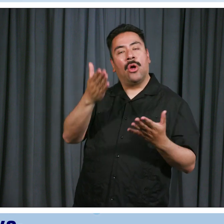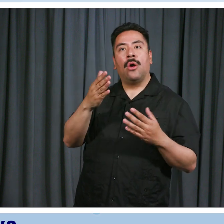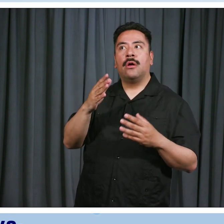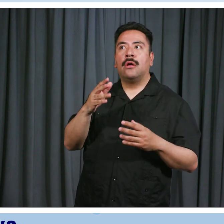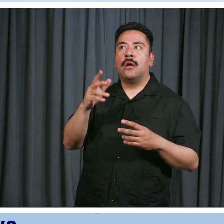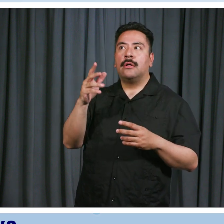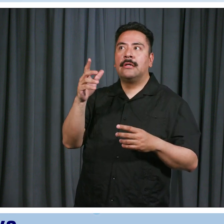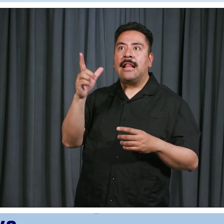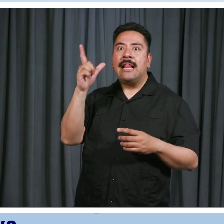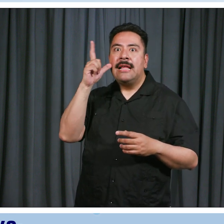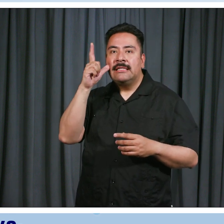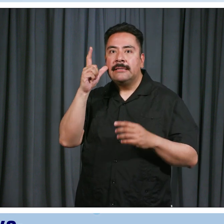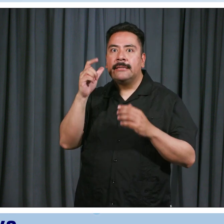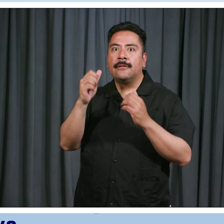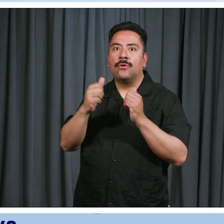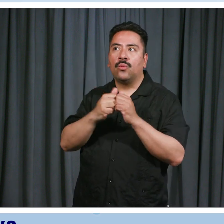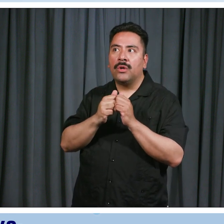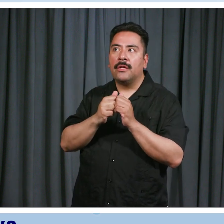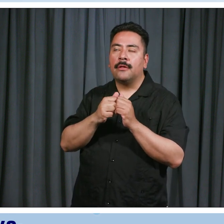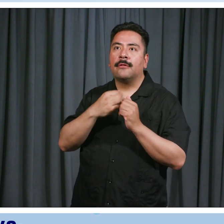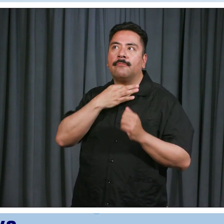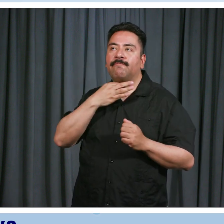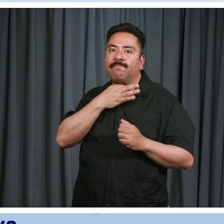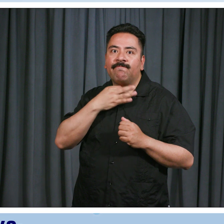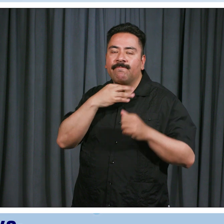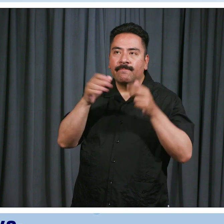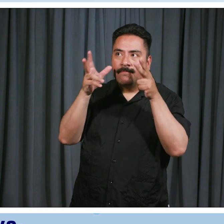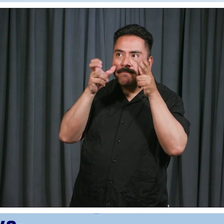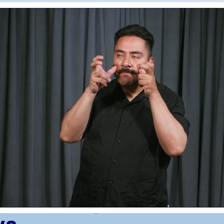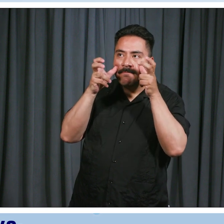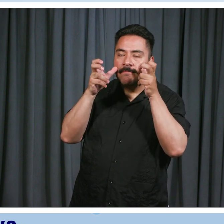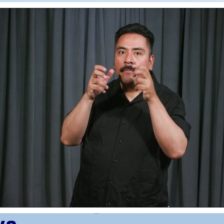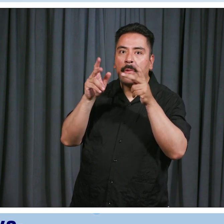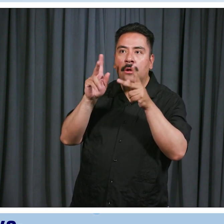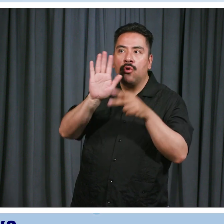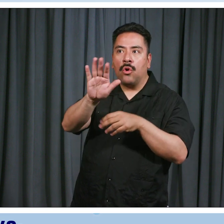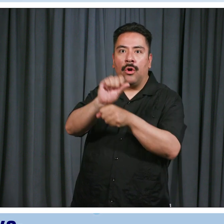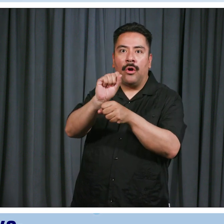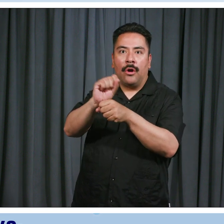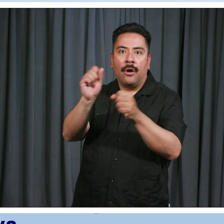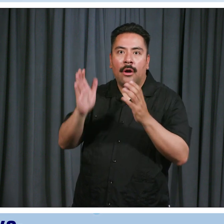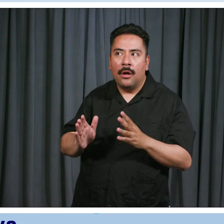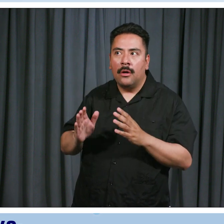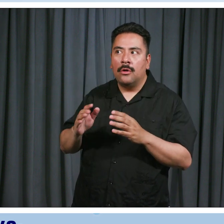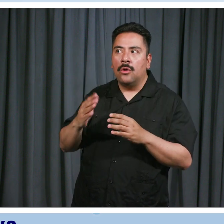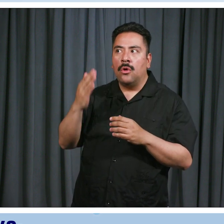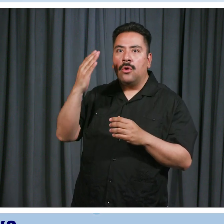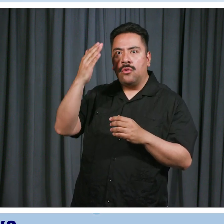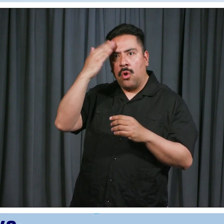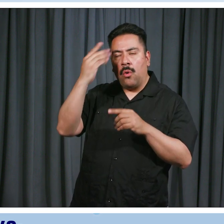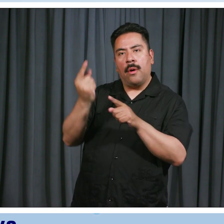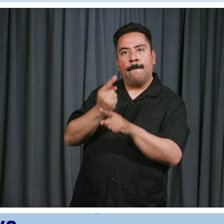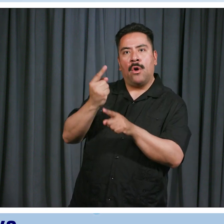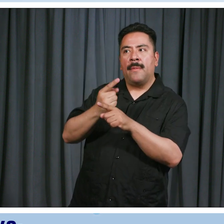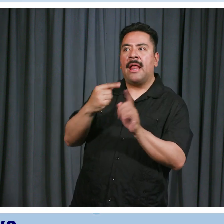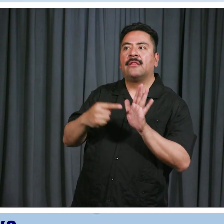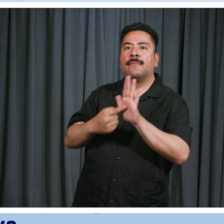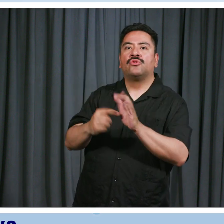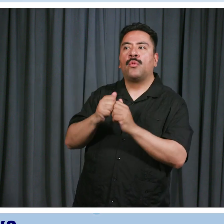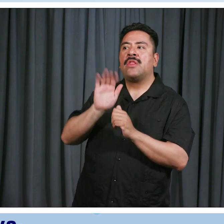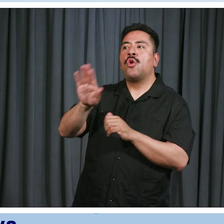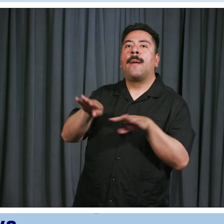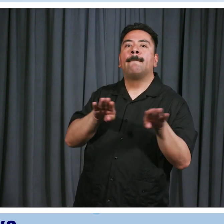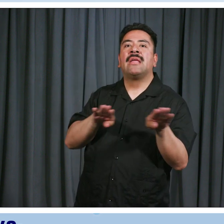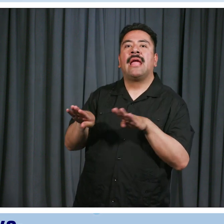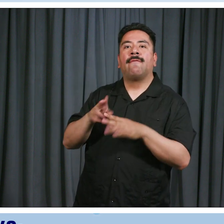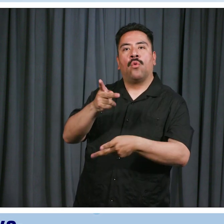with curiosity to people who are working for you, really try to know them in a way that's appropriate, and demonstrate with your own behavior that wellness